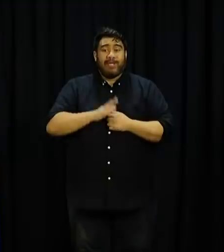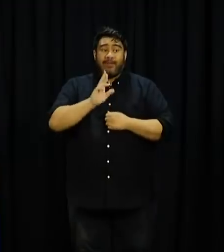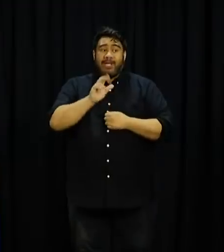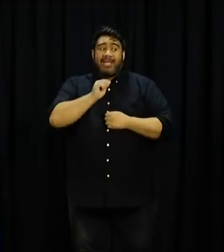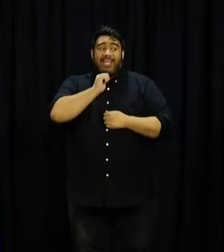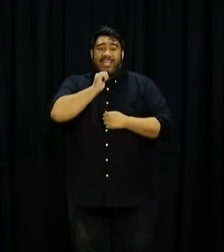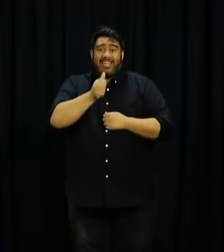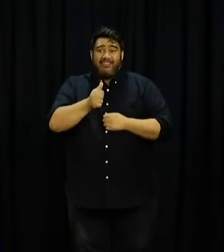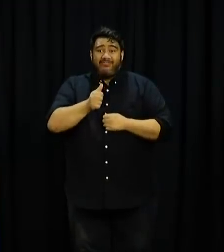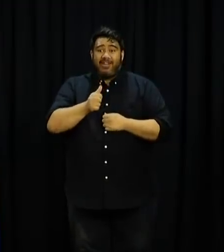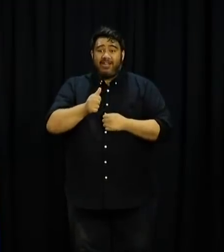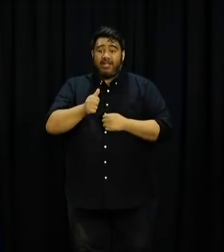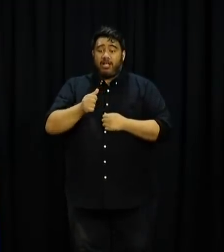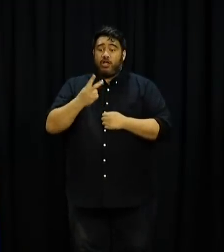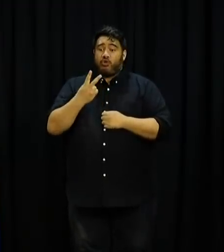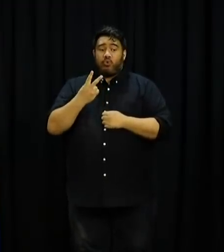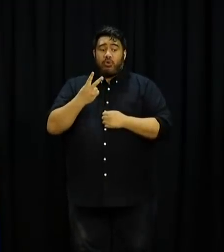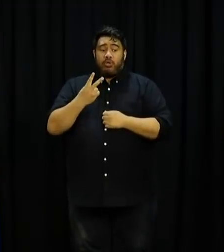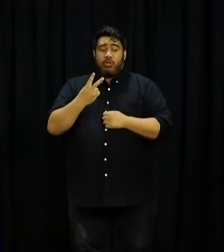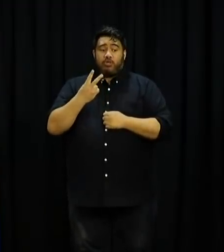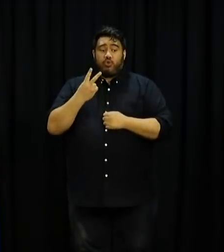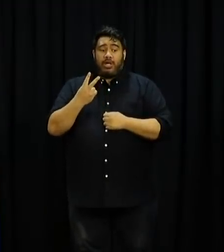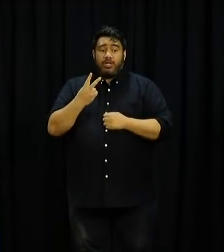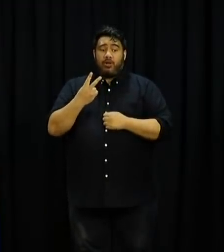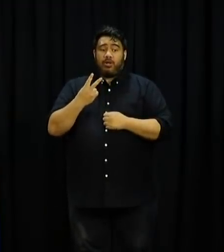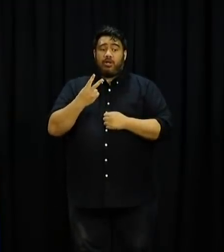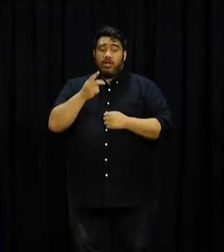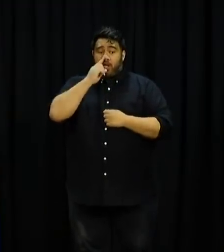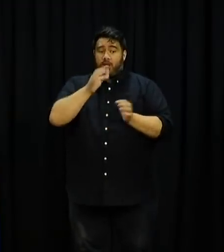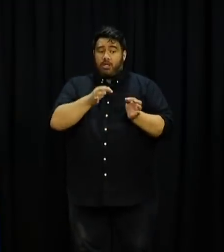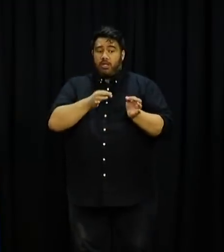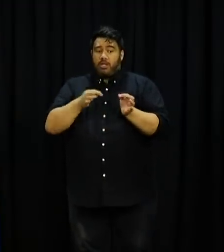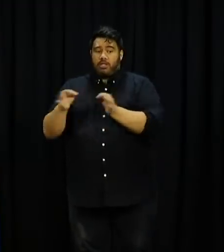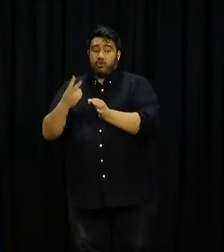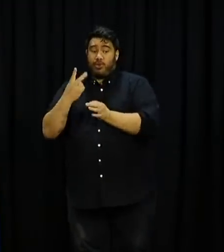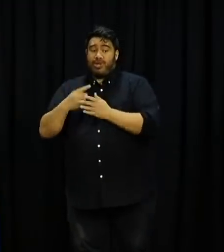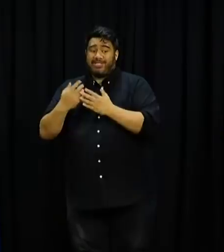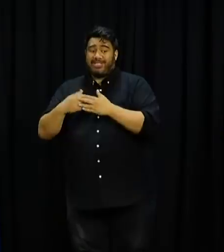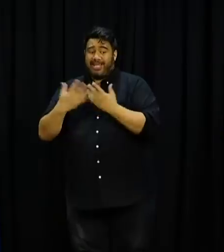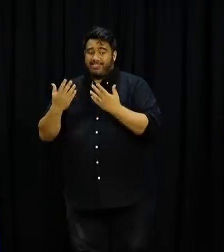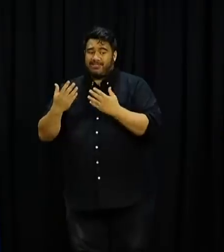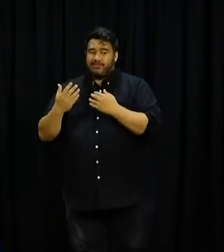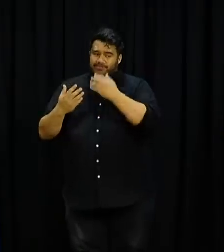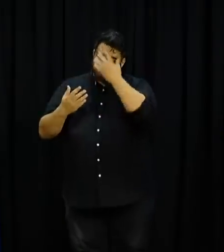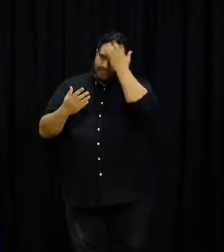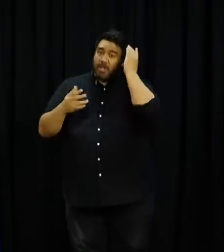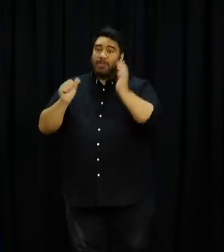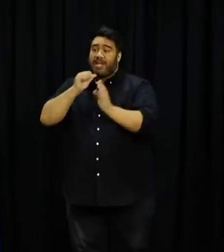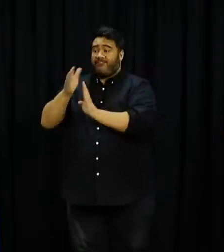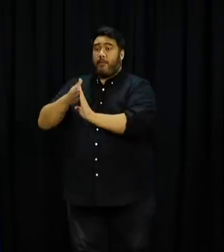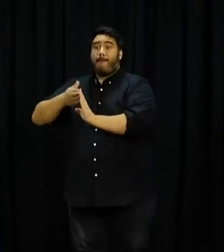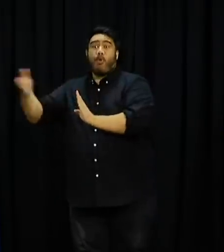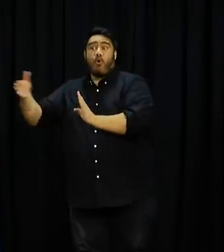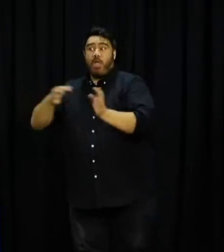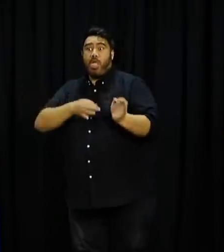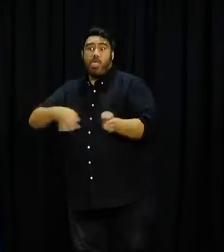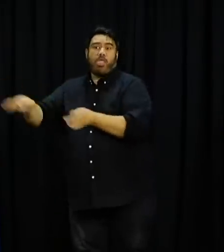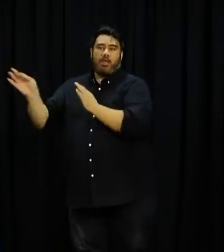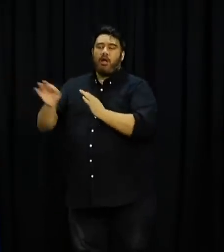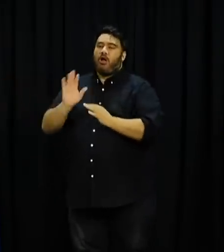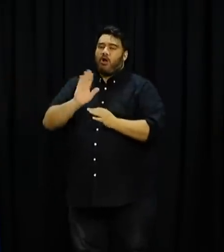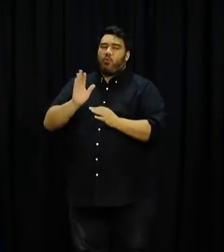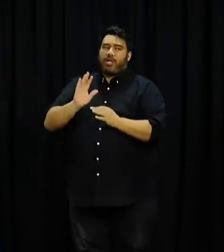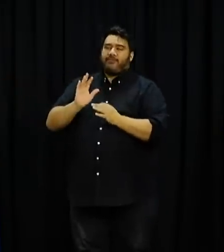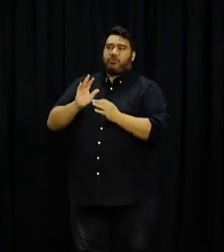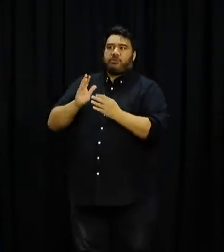seek to extend it beyond that 21 November date. So at this stage, look, too early to make any decisions, but there is a little bit of flexibility